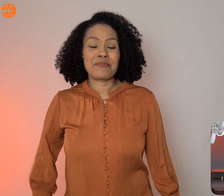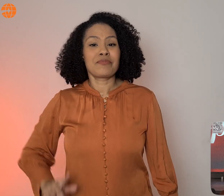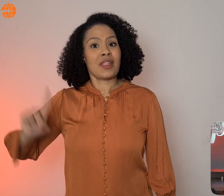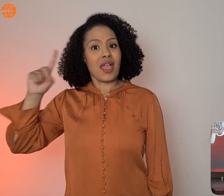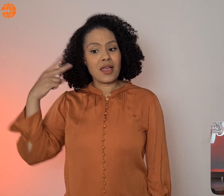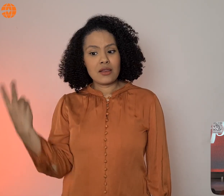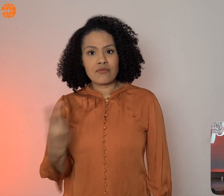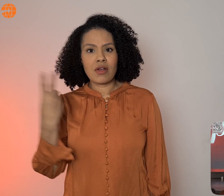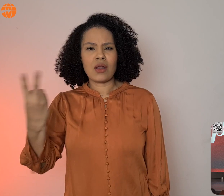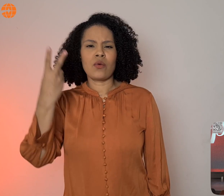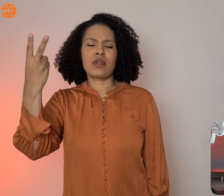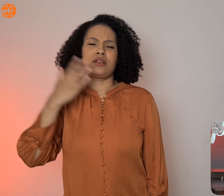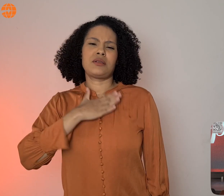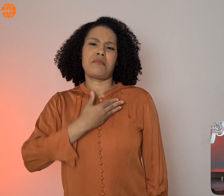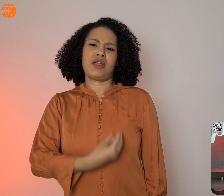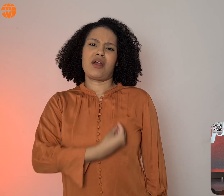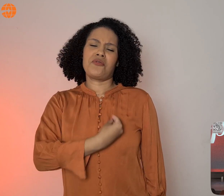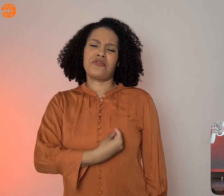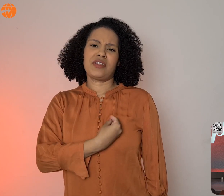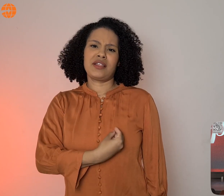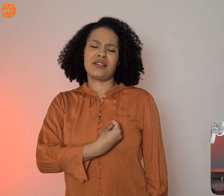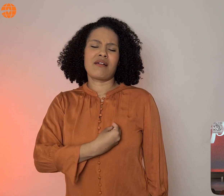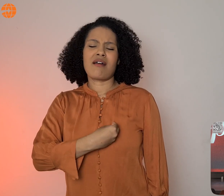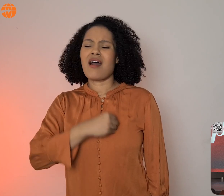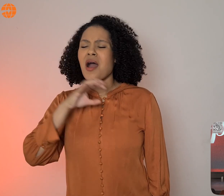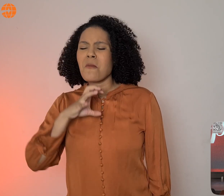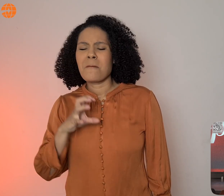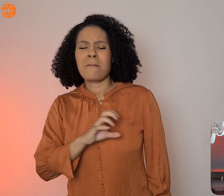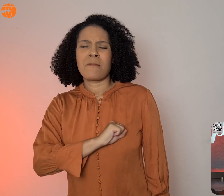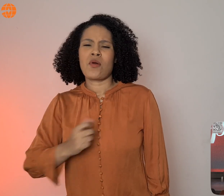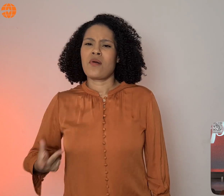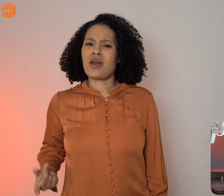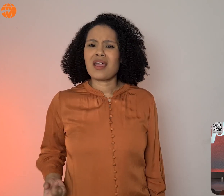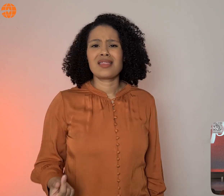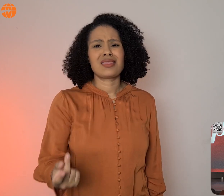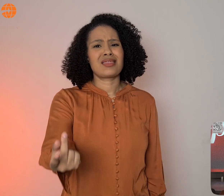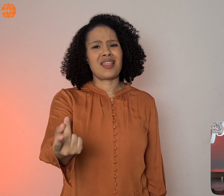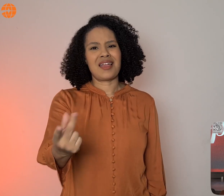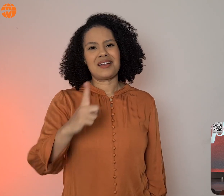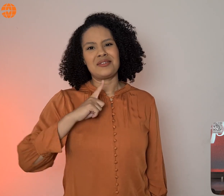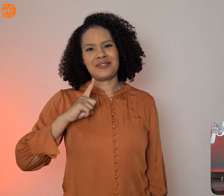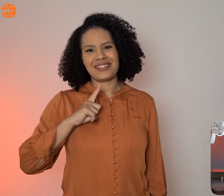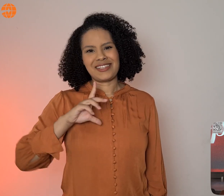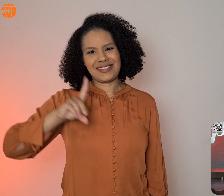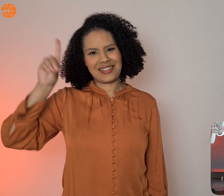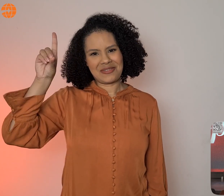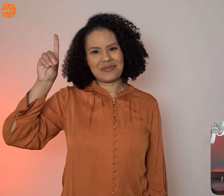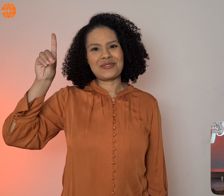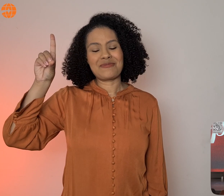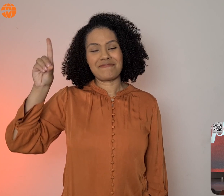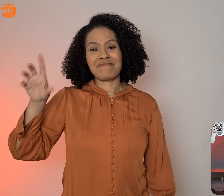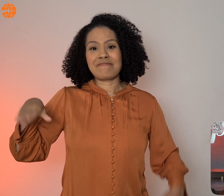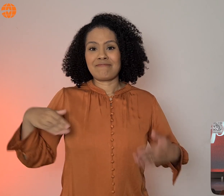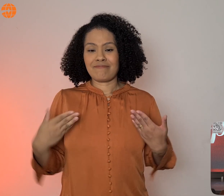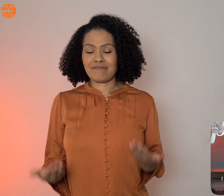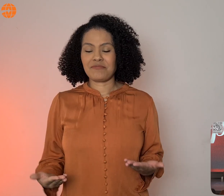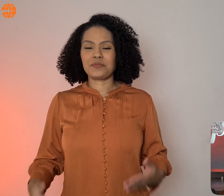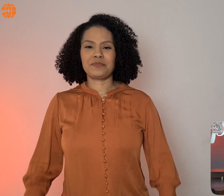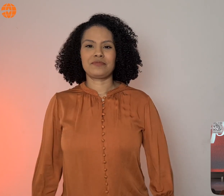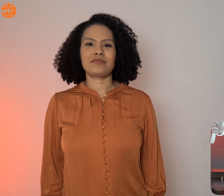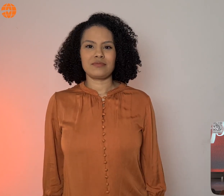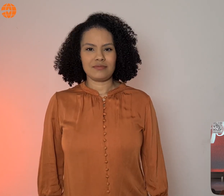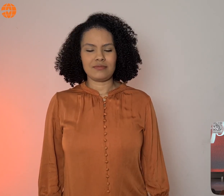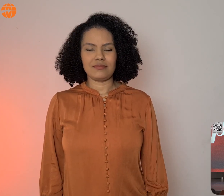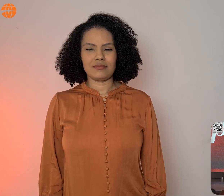Ele valoriza a minha vida com esse amor eterno. And here's how it ends. E aqui é como ele